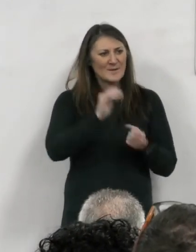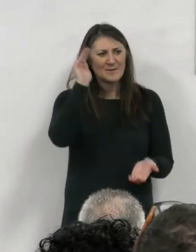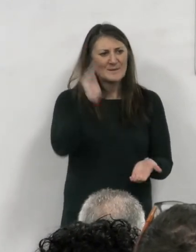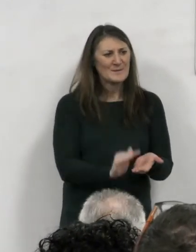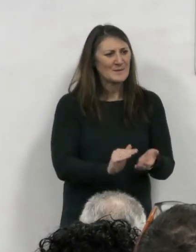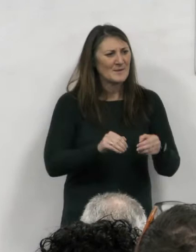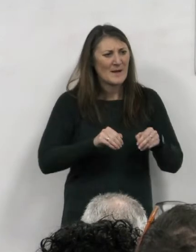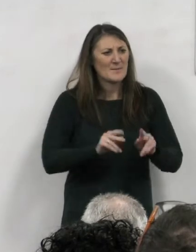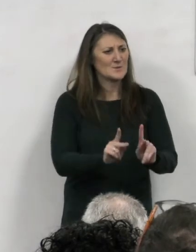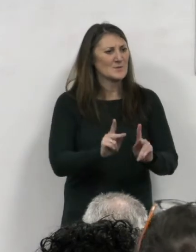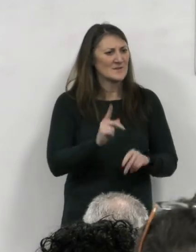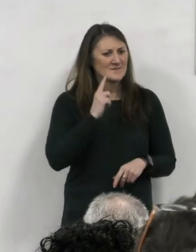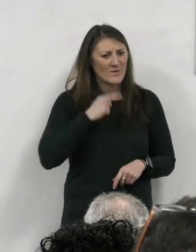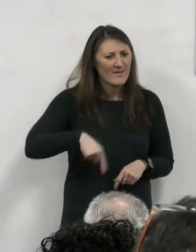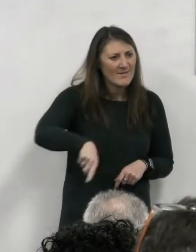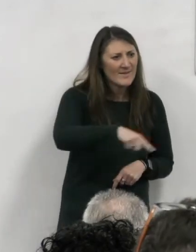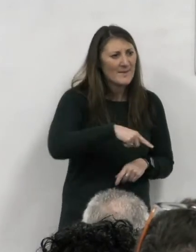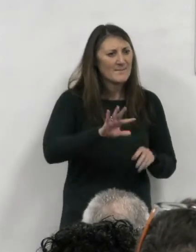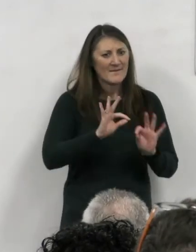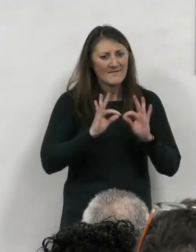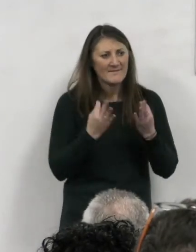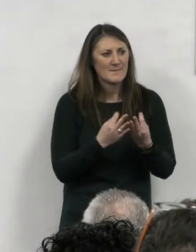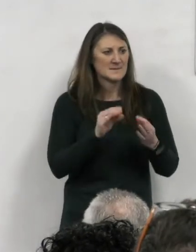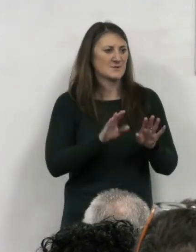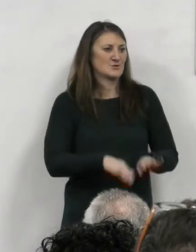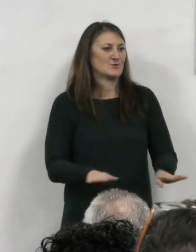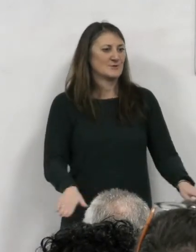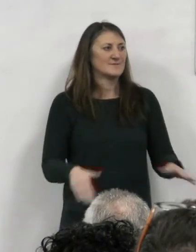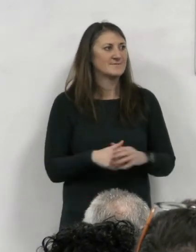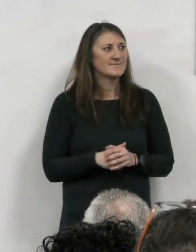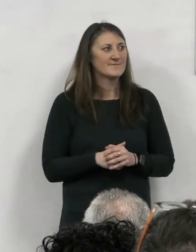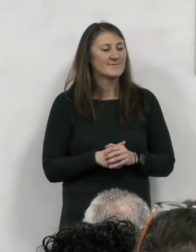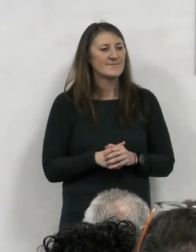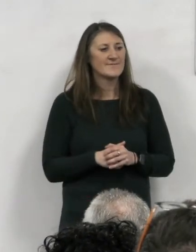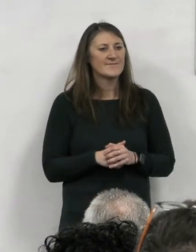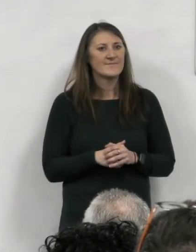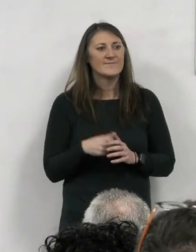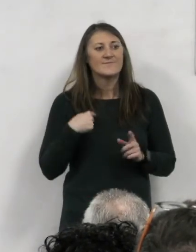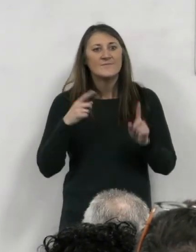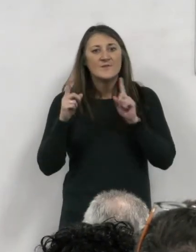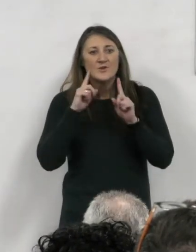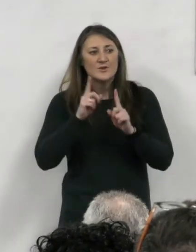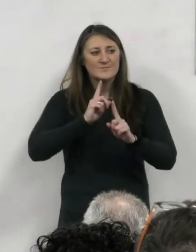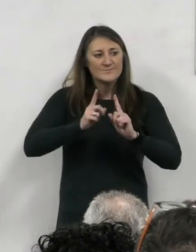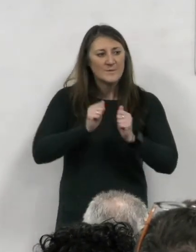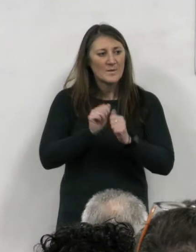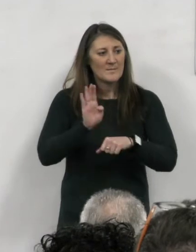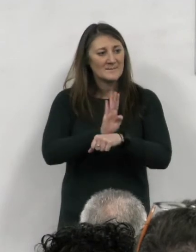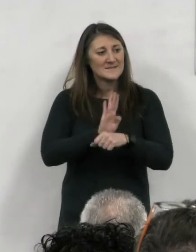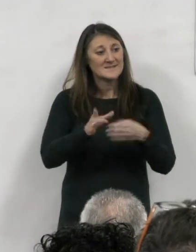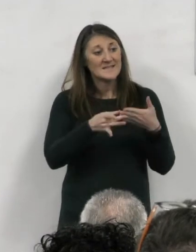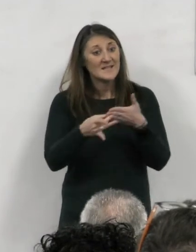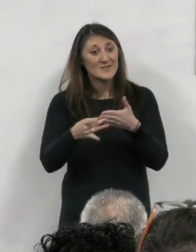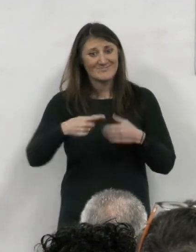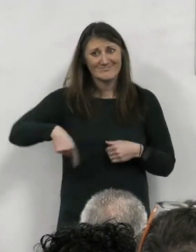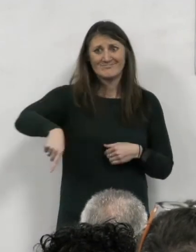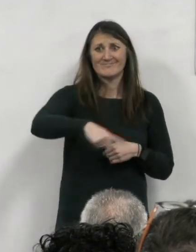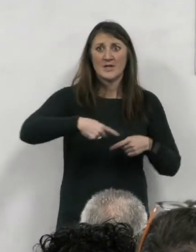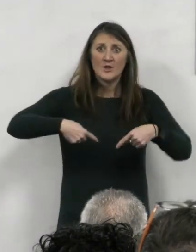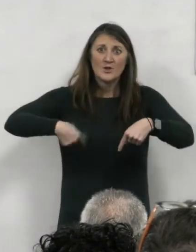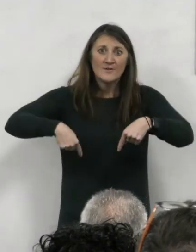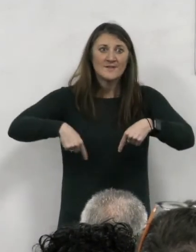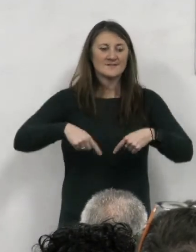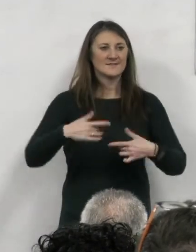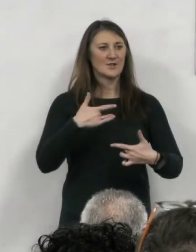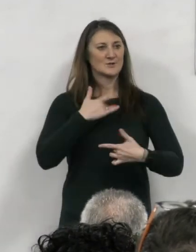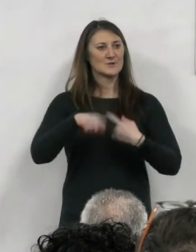currently afforded to them, to their families, and their children. We've heard from business leaders who are nervous, who are concerned about